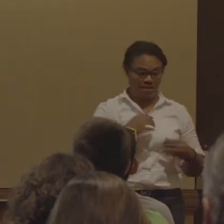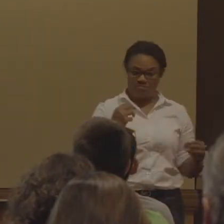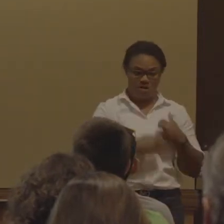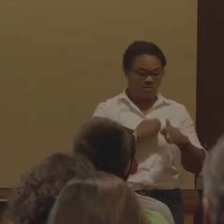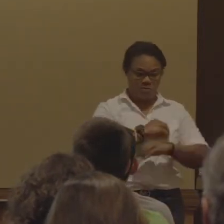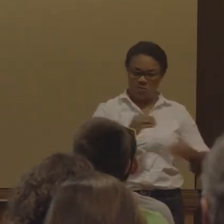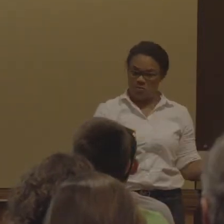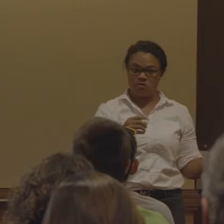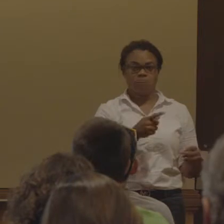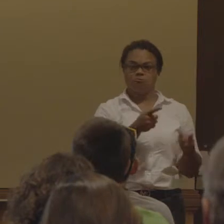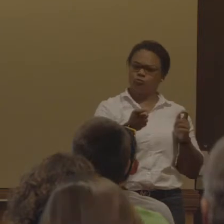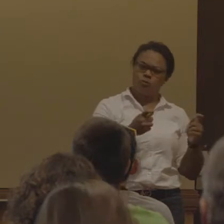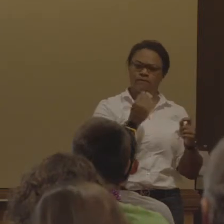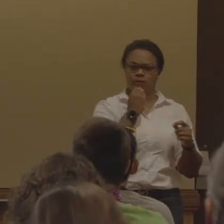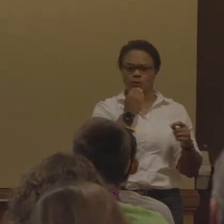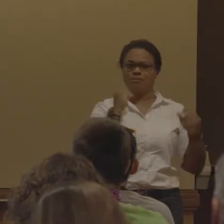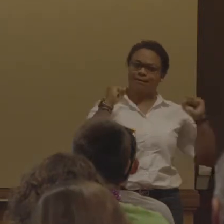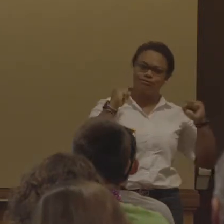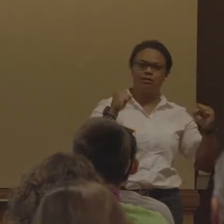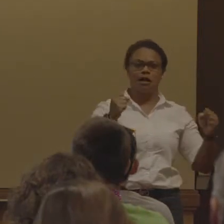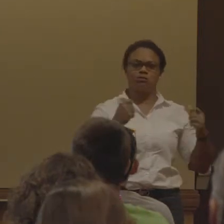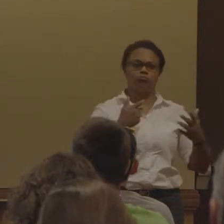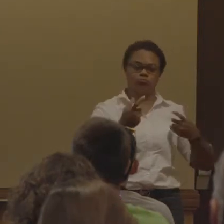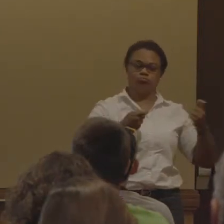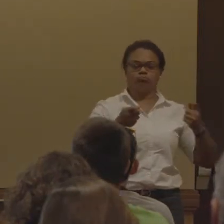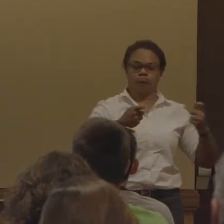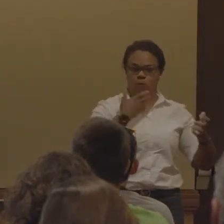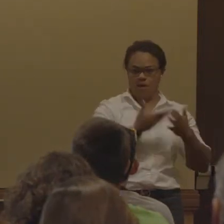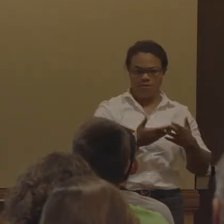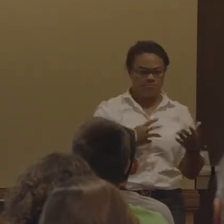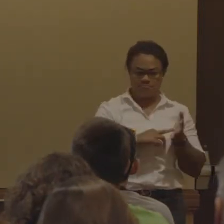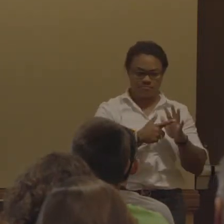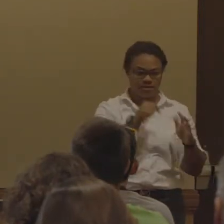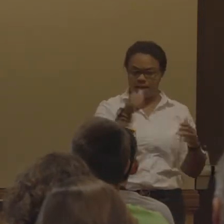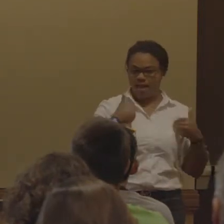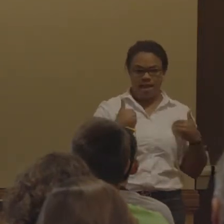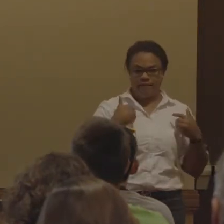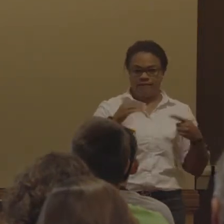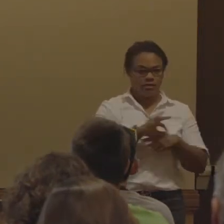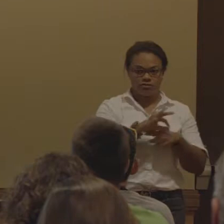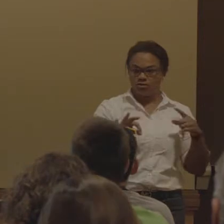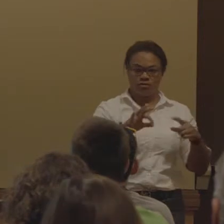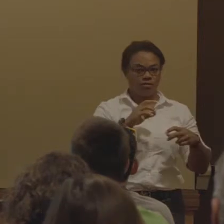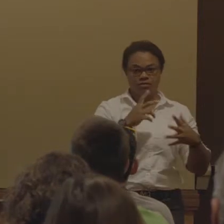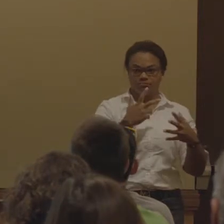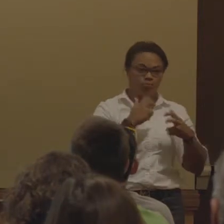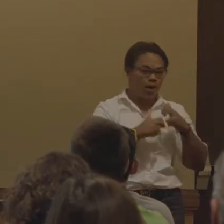through diet, exercise. They're maintaining their diabetes pretty well. So they're not having those functional limitations to the